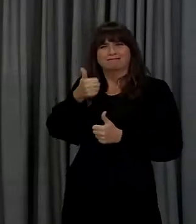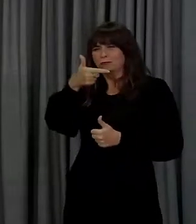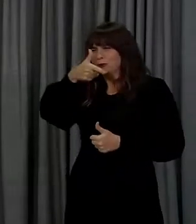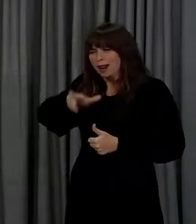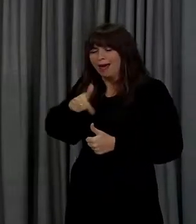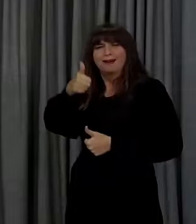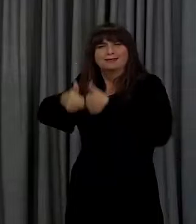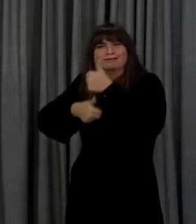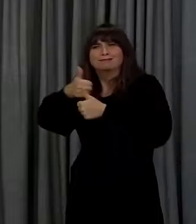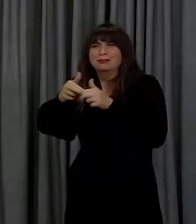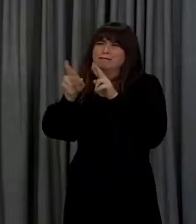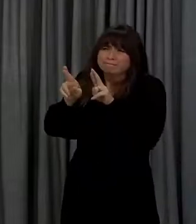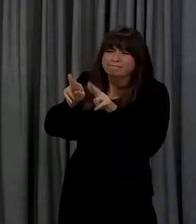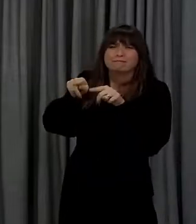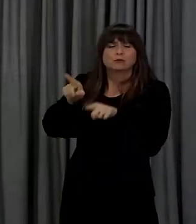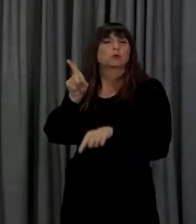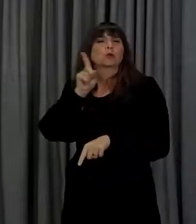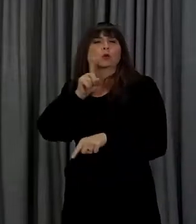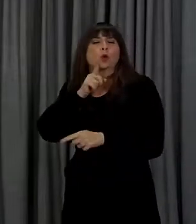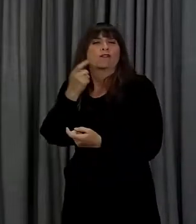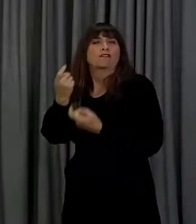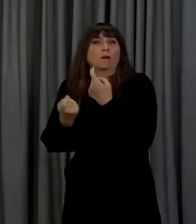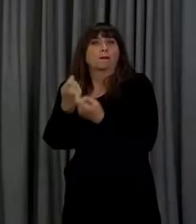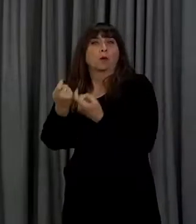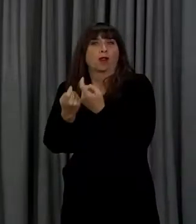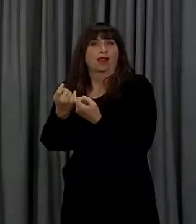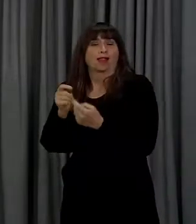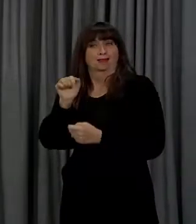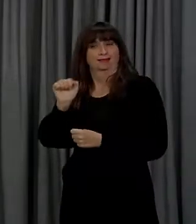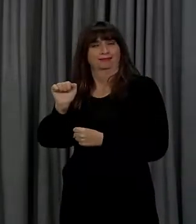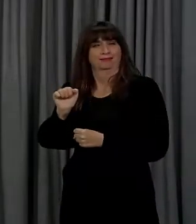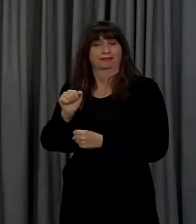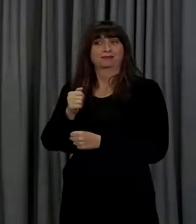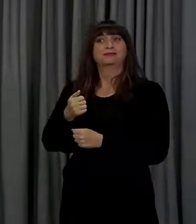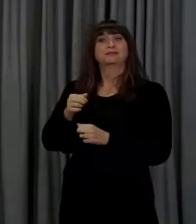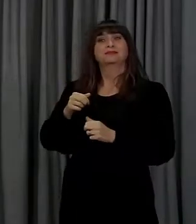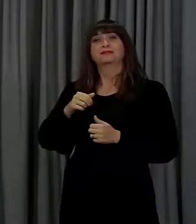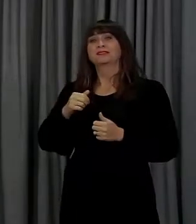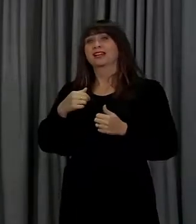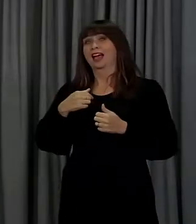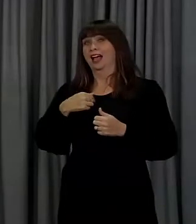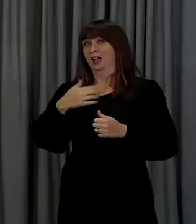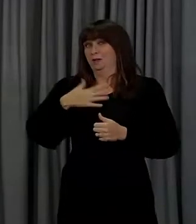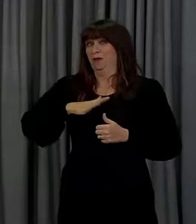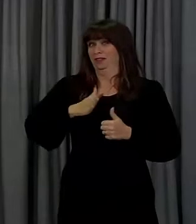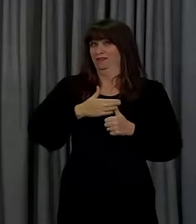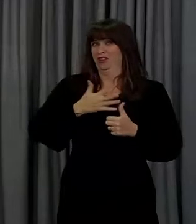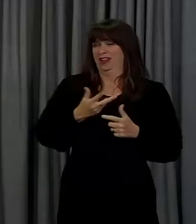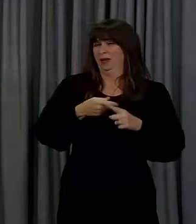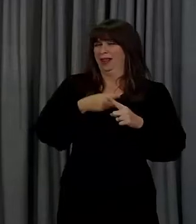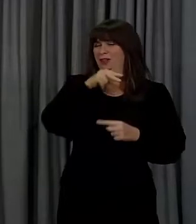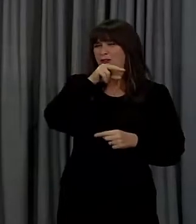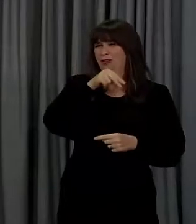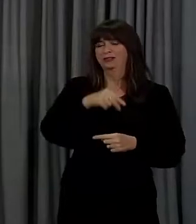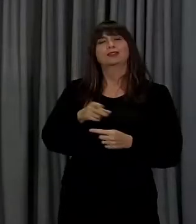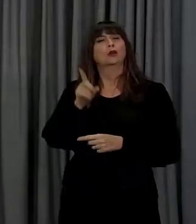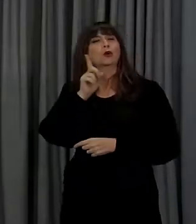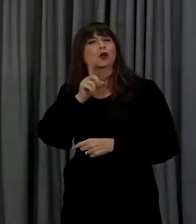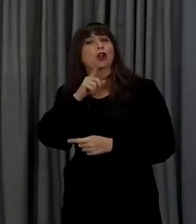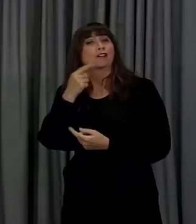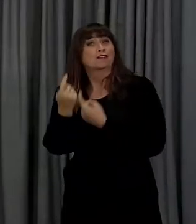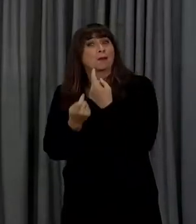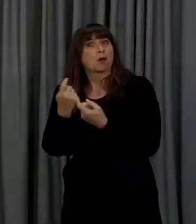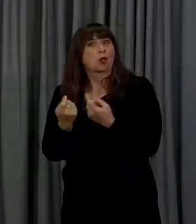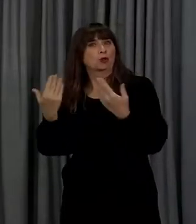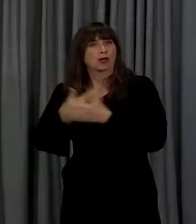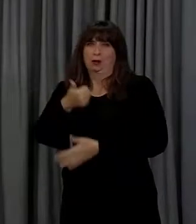yn ei gêm yn erbyn y Swistir heno. Pob lwc I chi ferched. Before I start, I'd like to wish our footballers